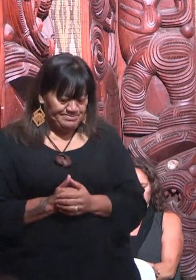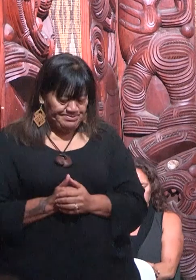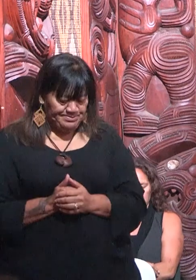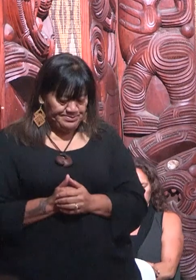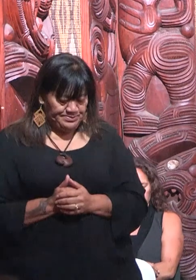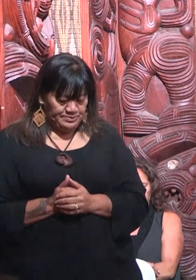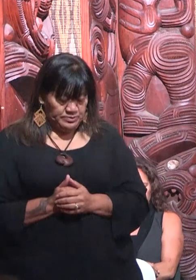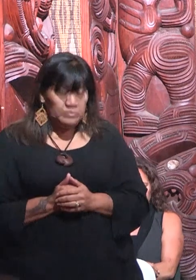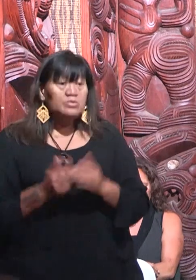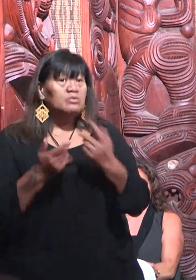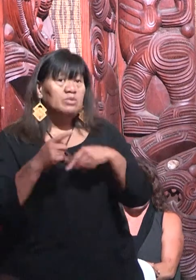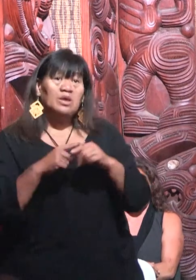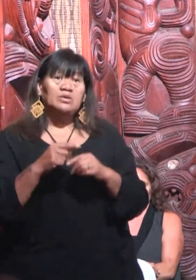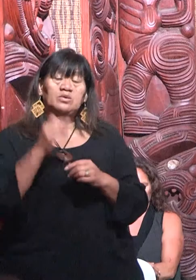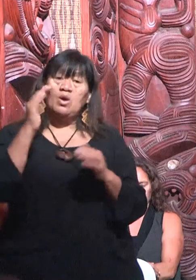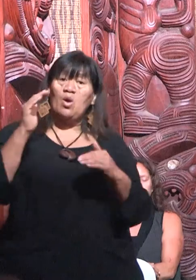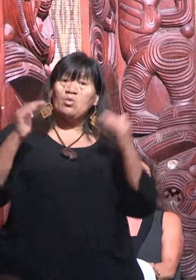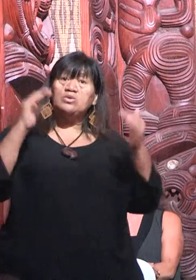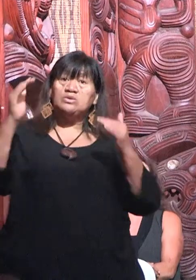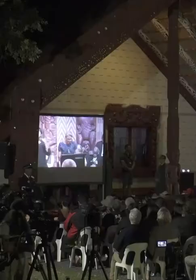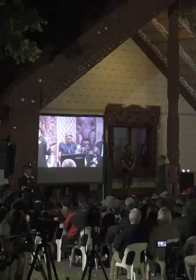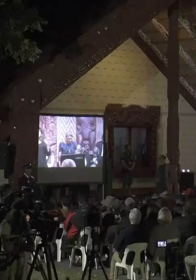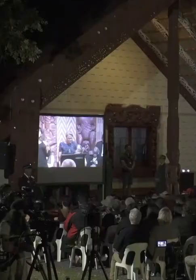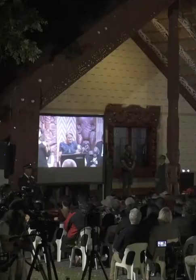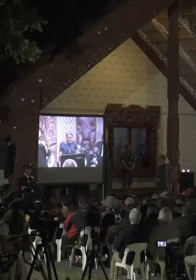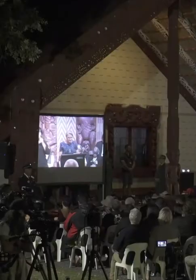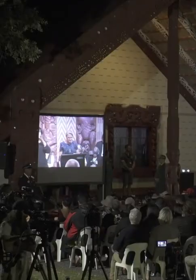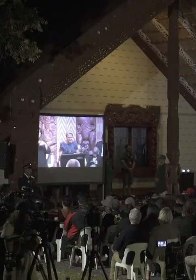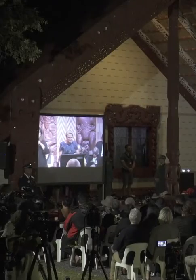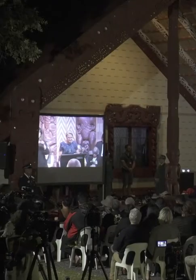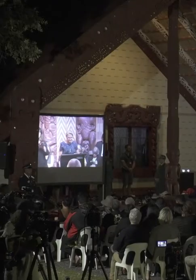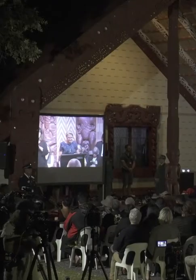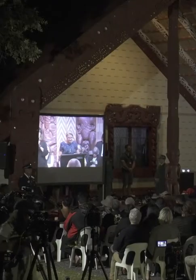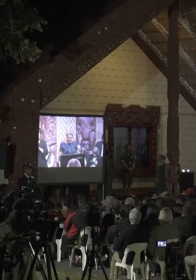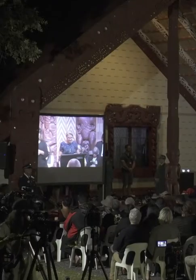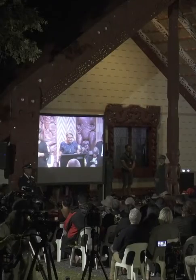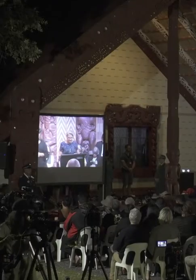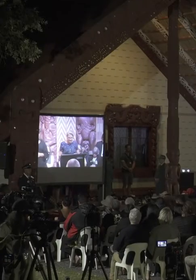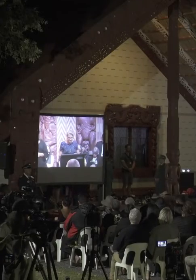Tae atu ki ngā kaumātua, including all the elderly.